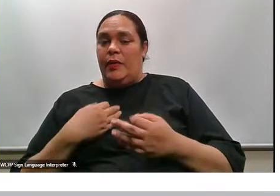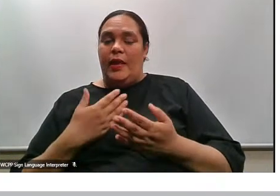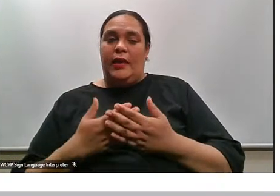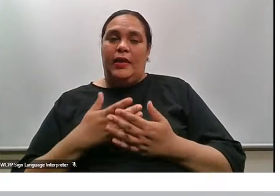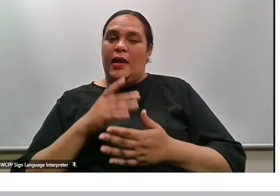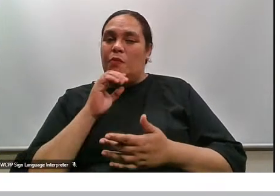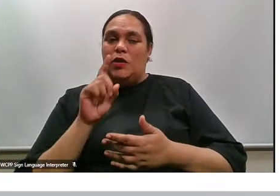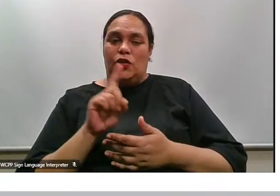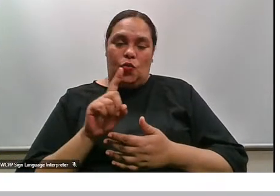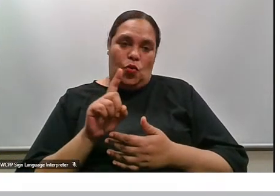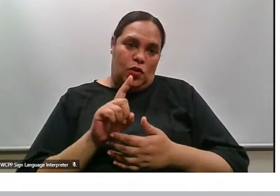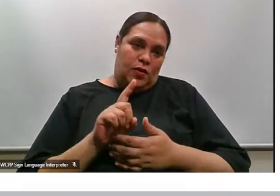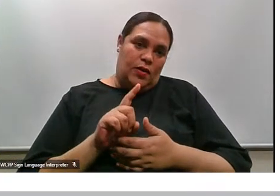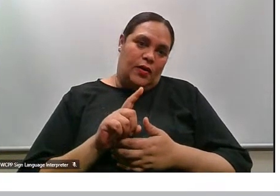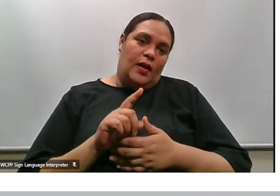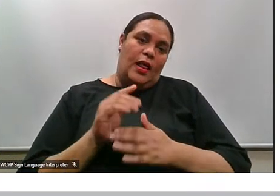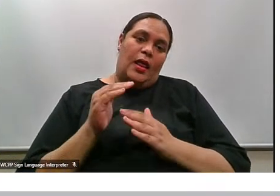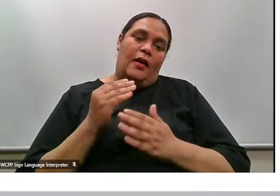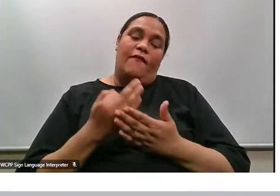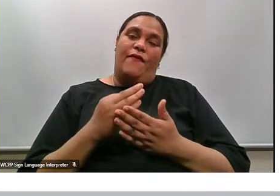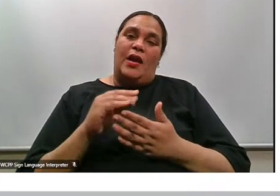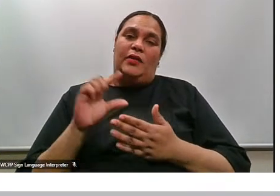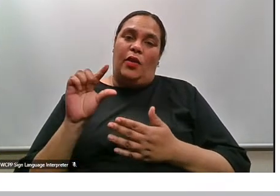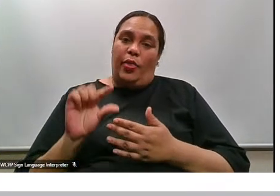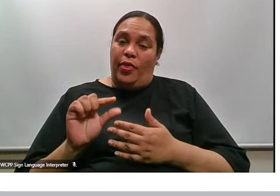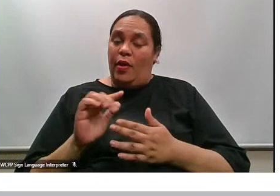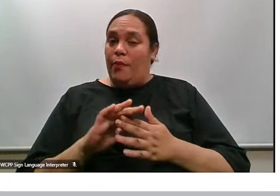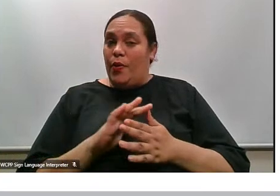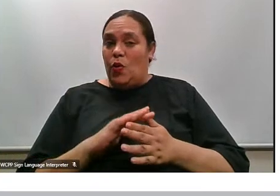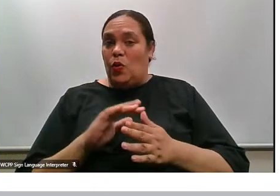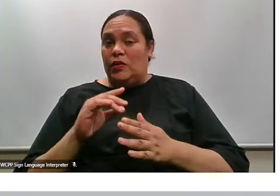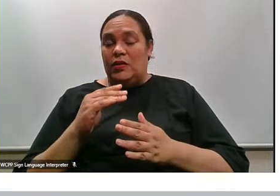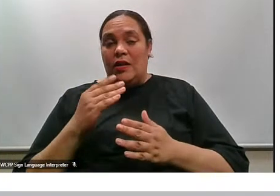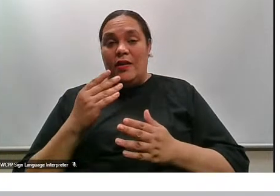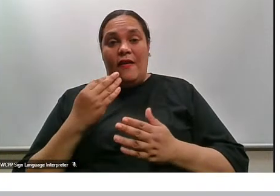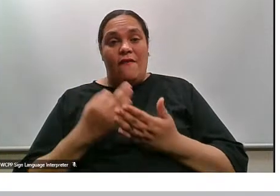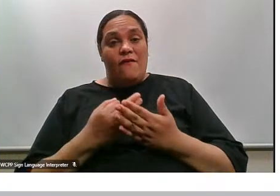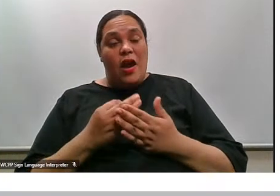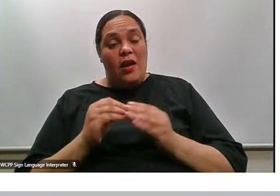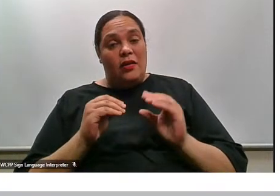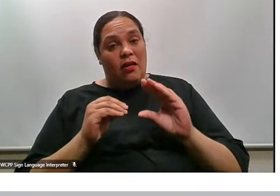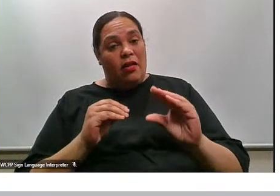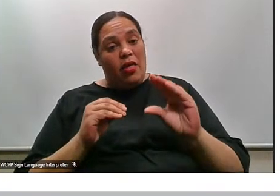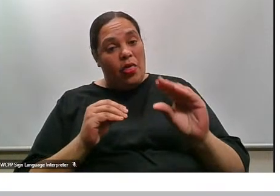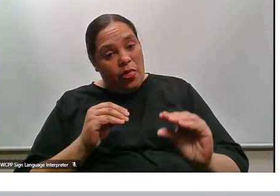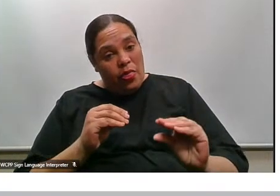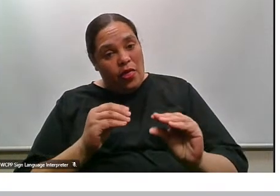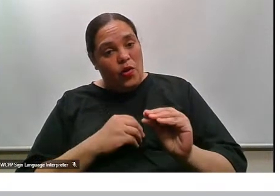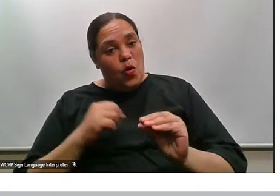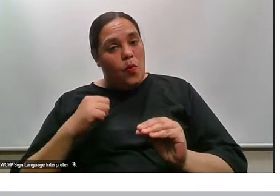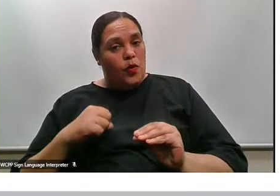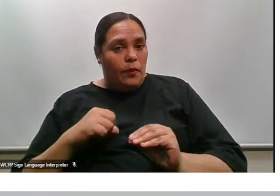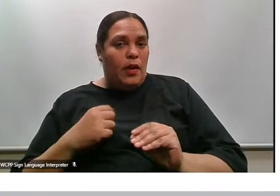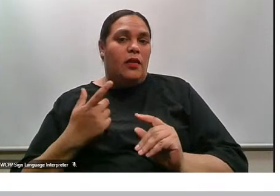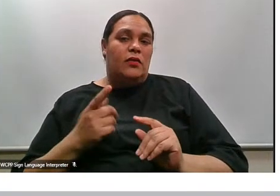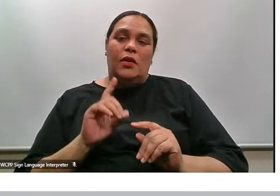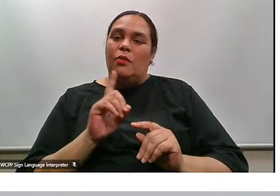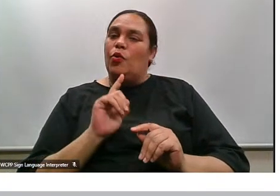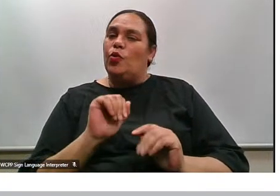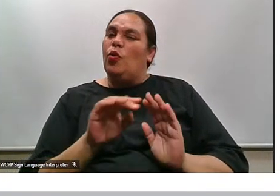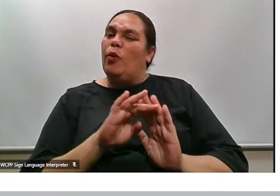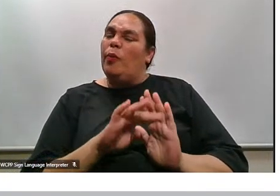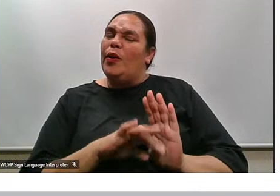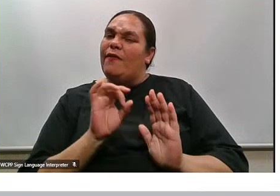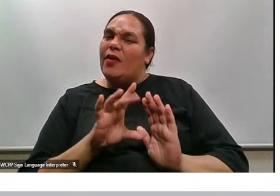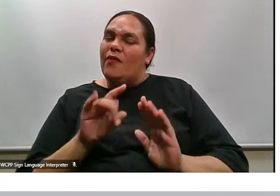it mean? Less funds, is it because there's less funding towards municipalities? And what kind of programs are